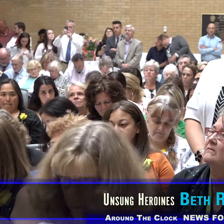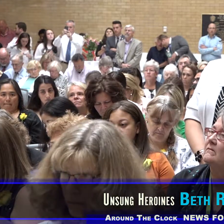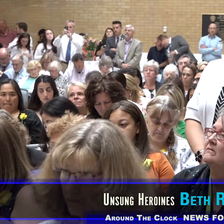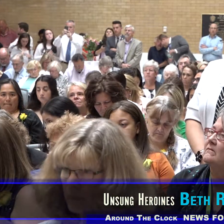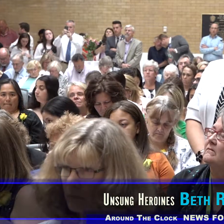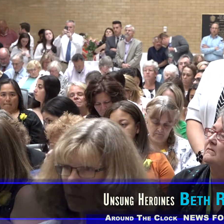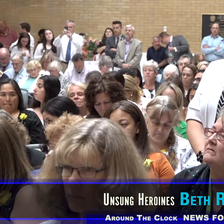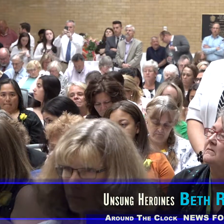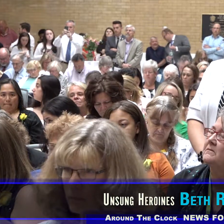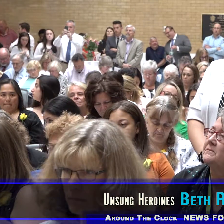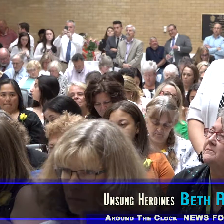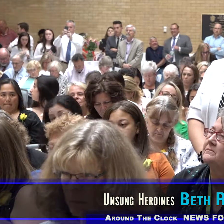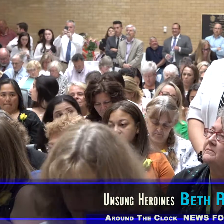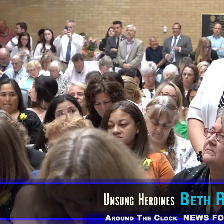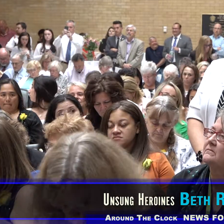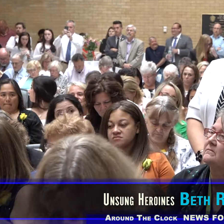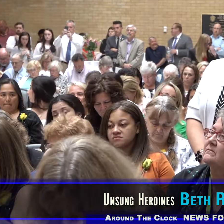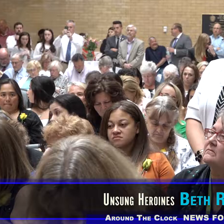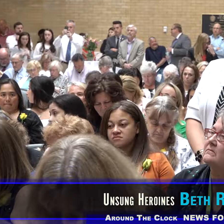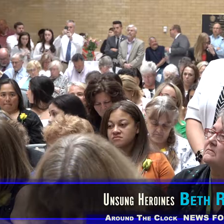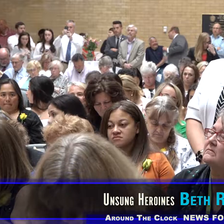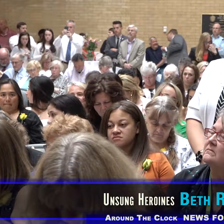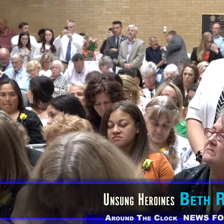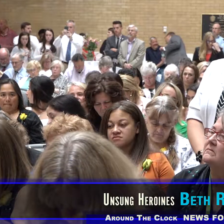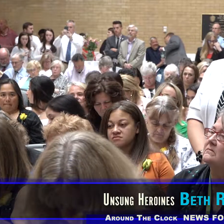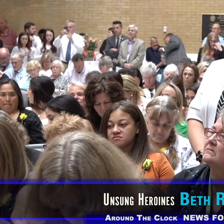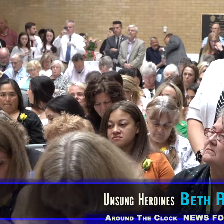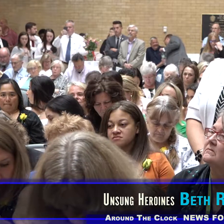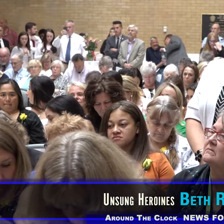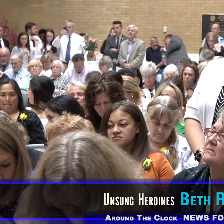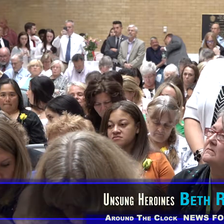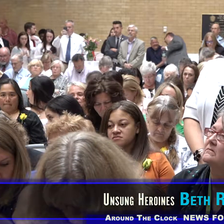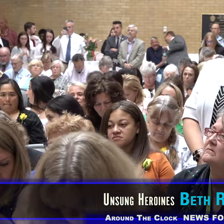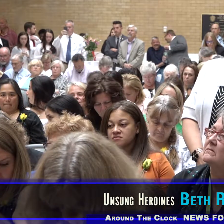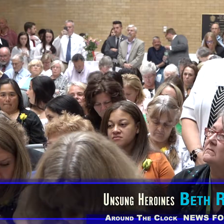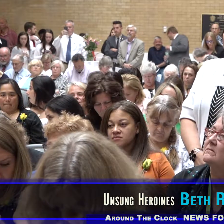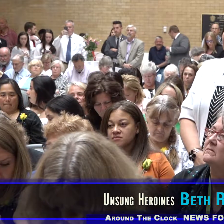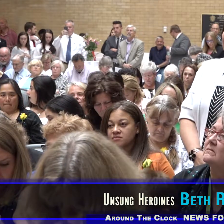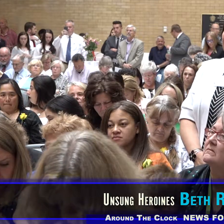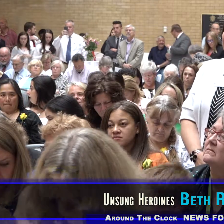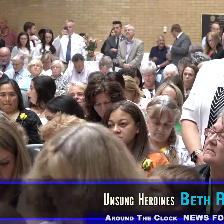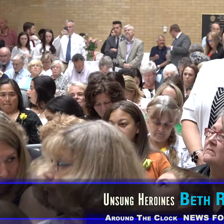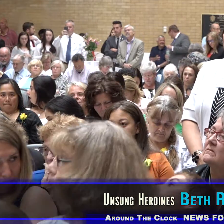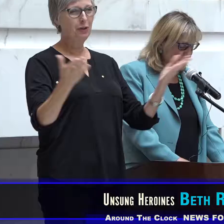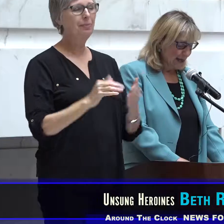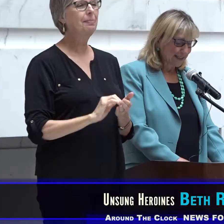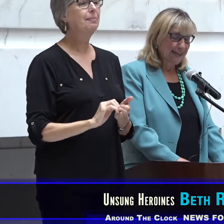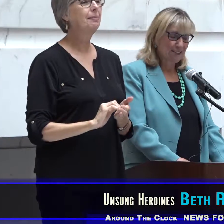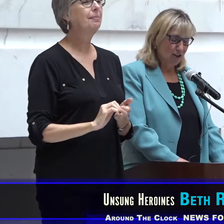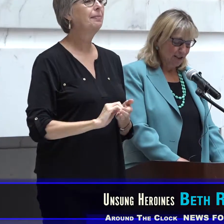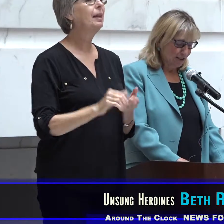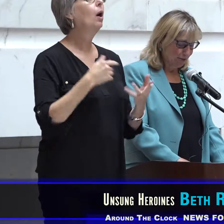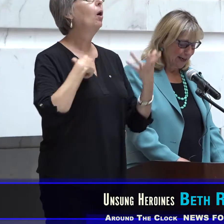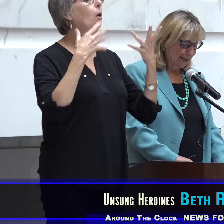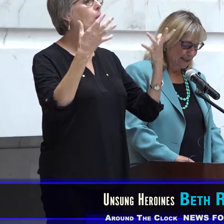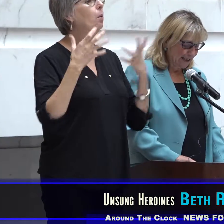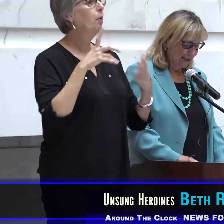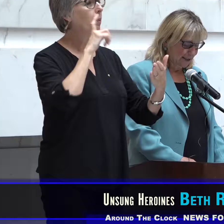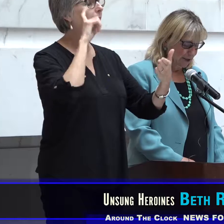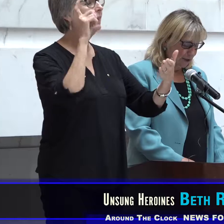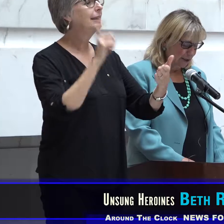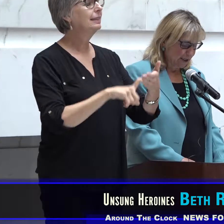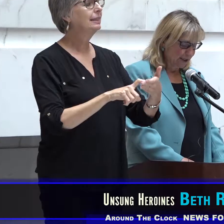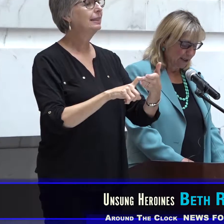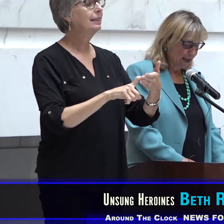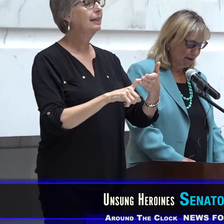since 2016, and she was nominated by State Senator Karen Spilka, our Senate President. I'd like to also